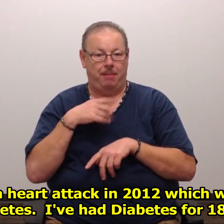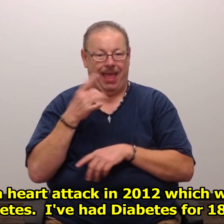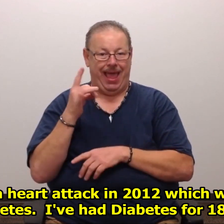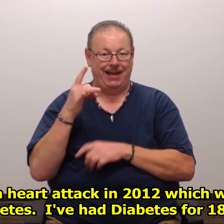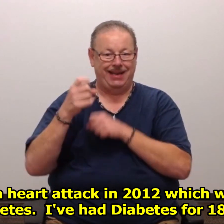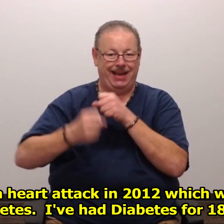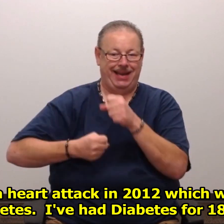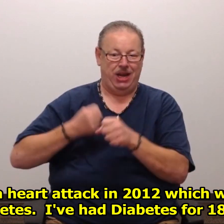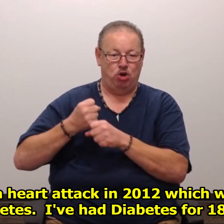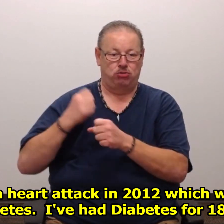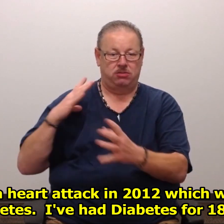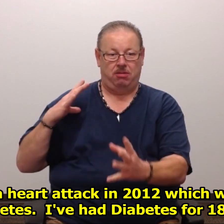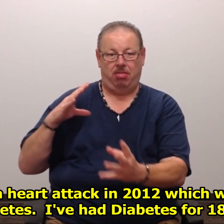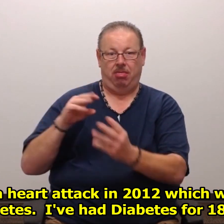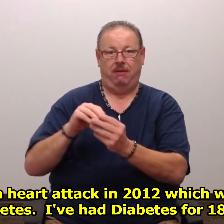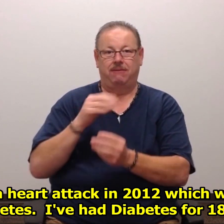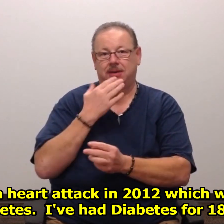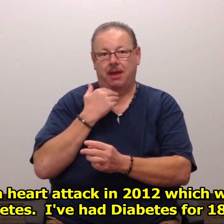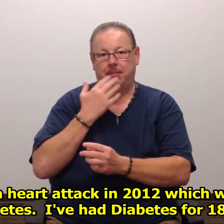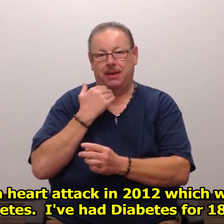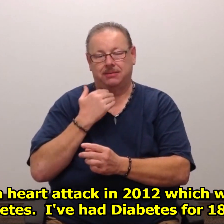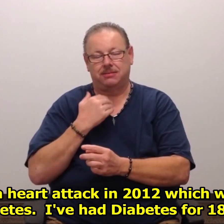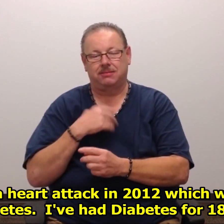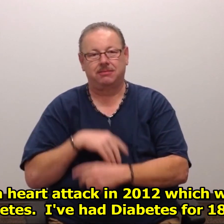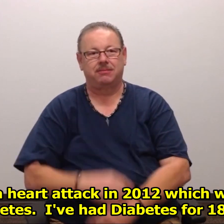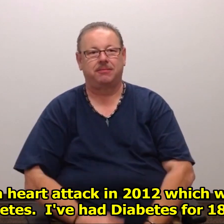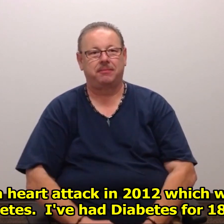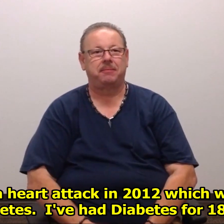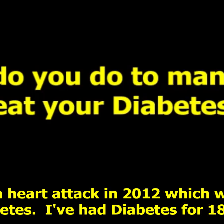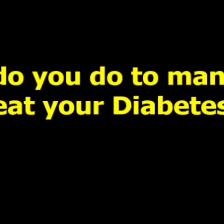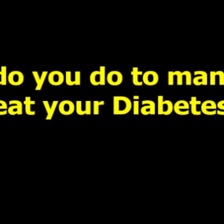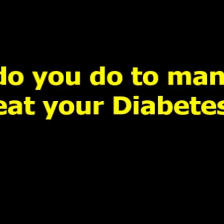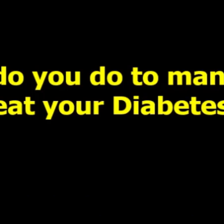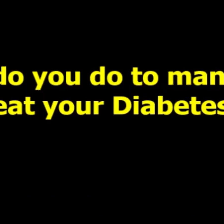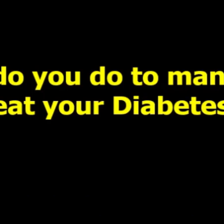my diabetes. I've had diabetes for 18 years.